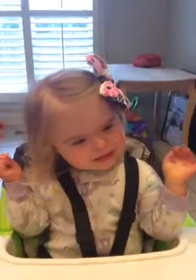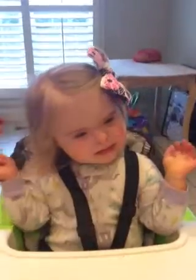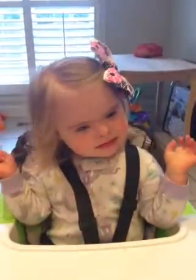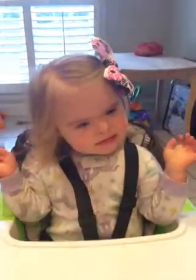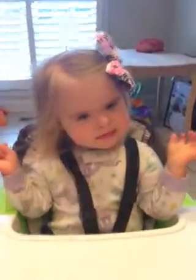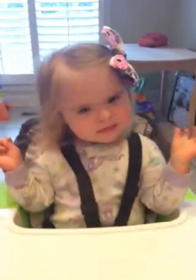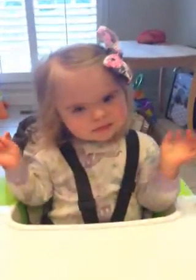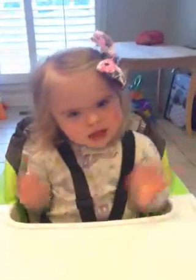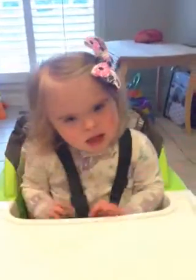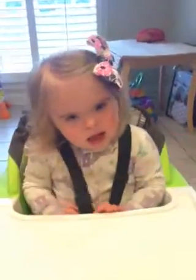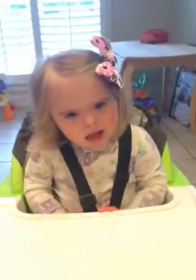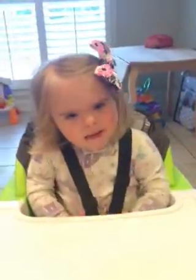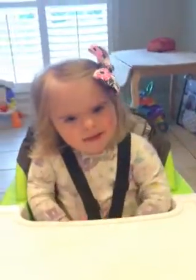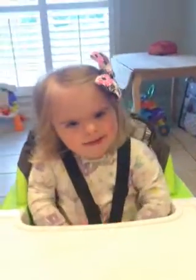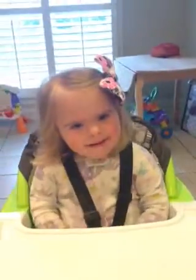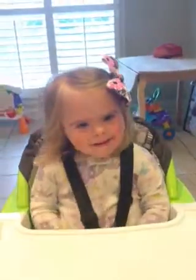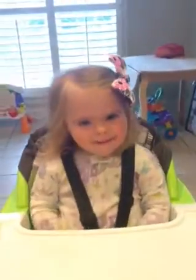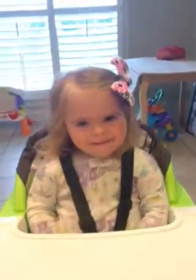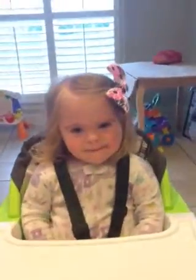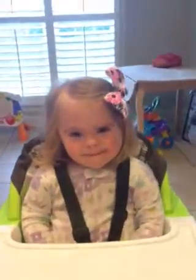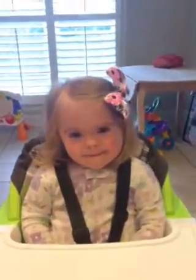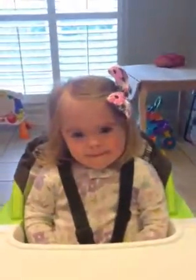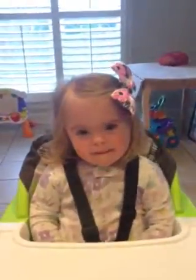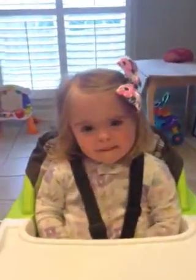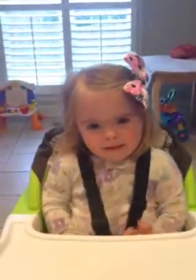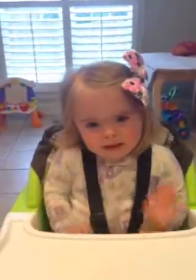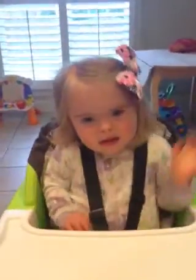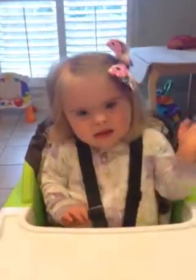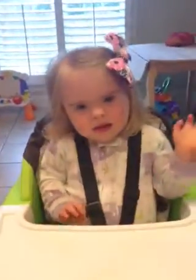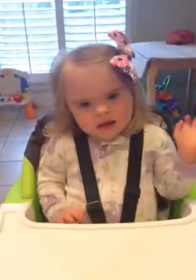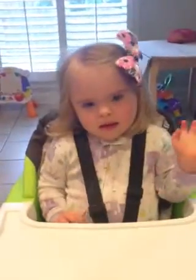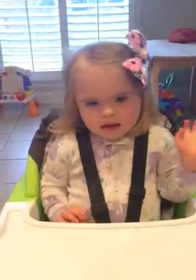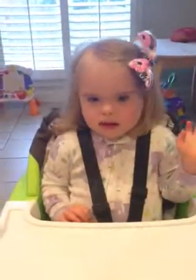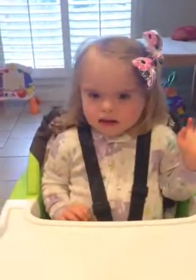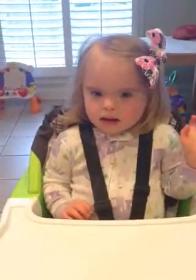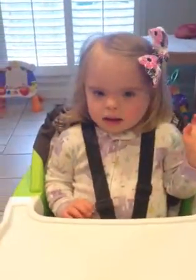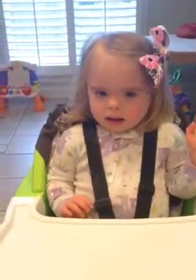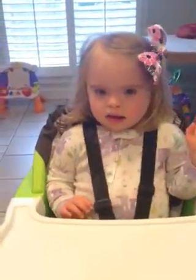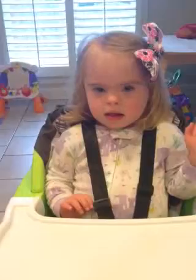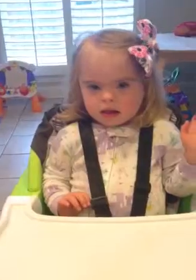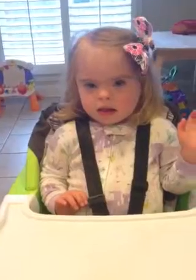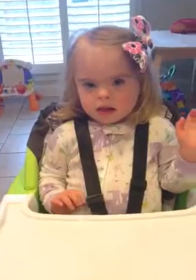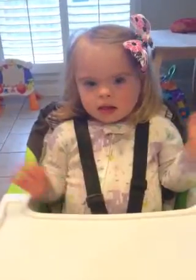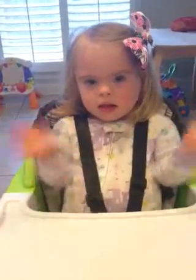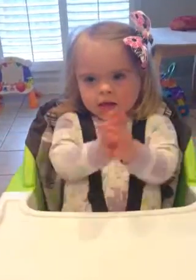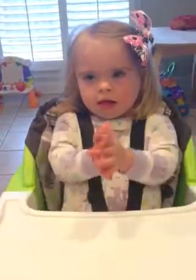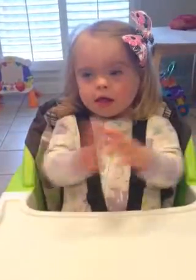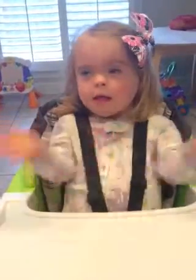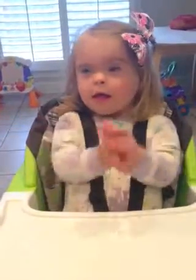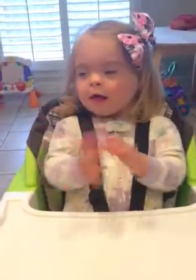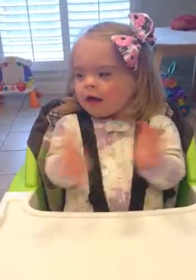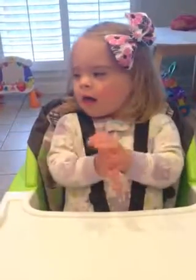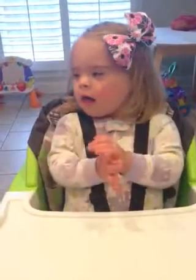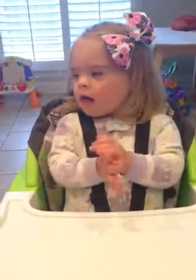Good. What if we want to go to school? Can you say school? One clap.